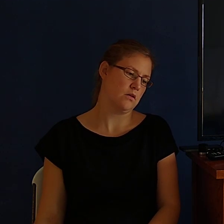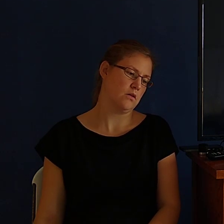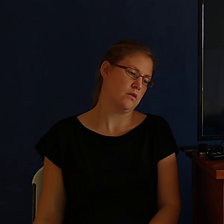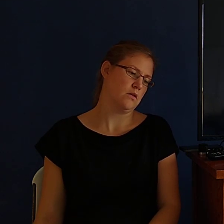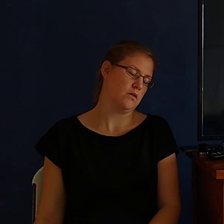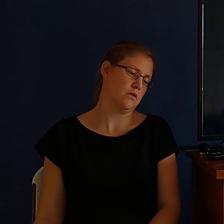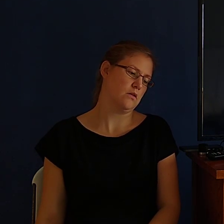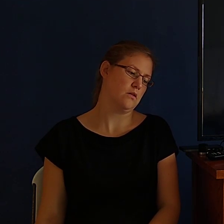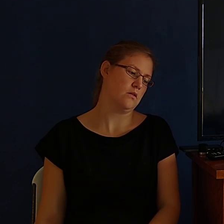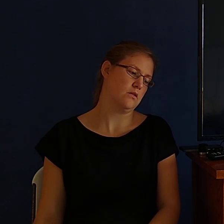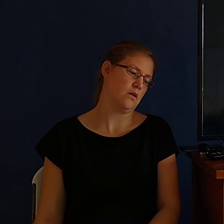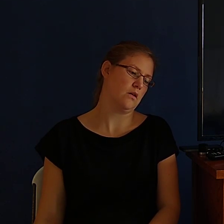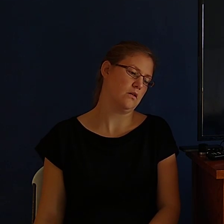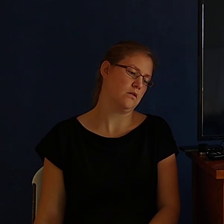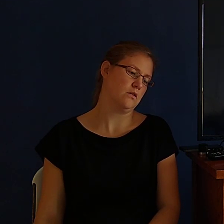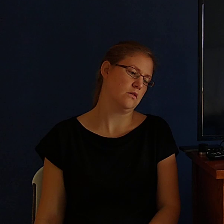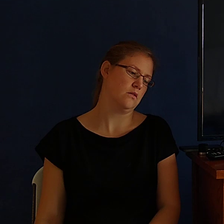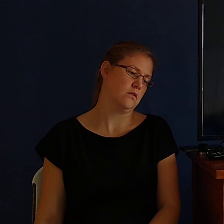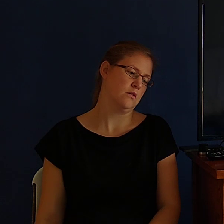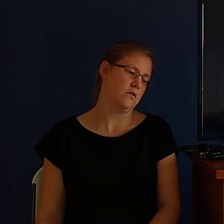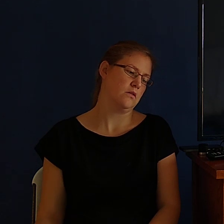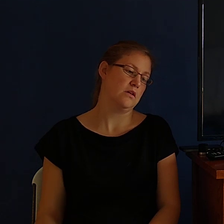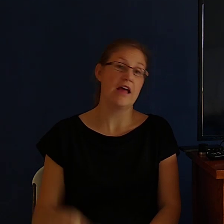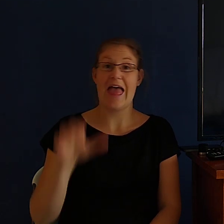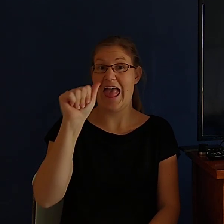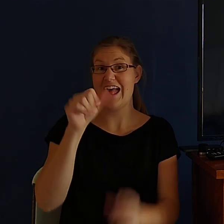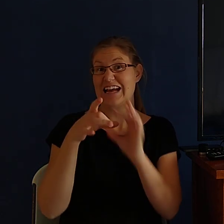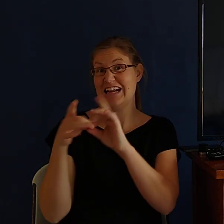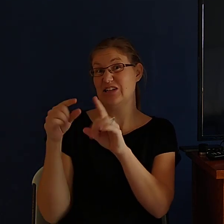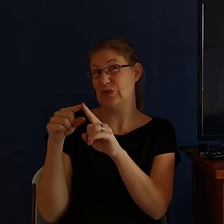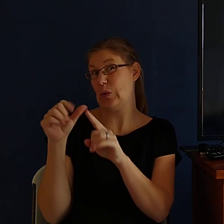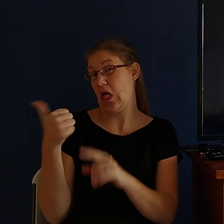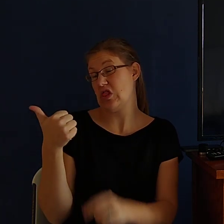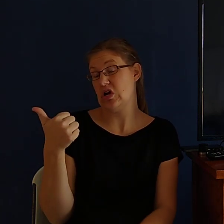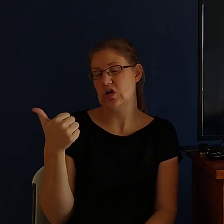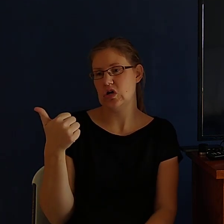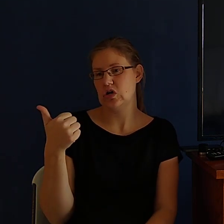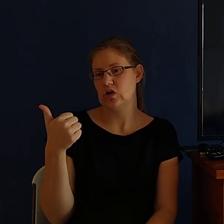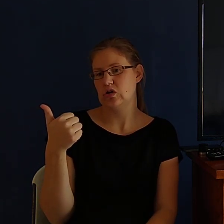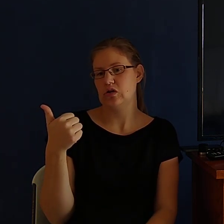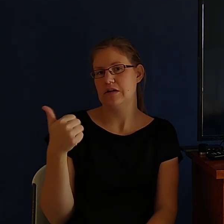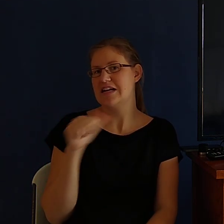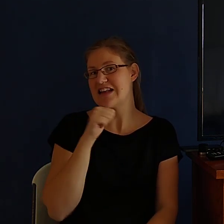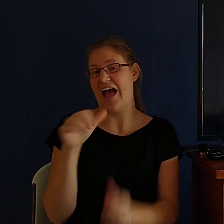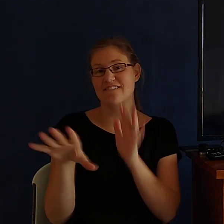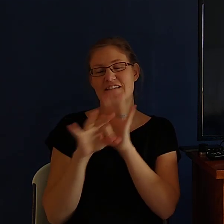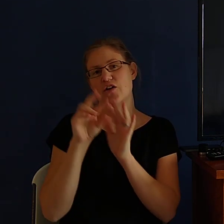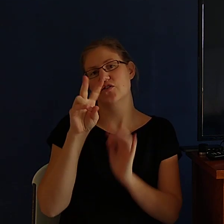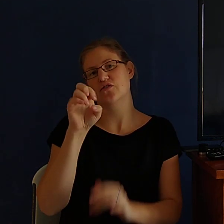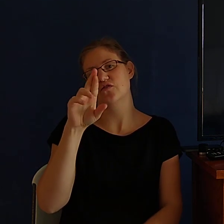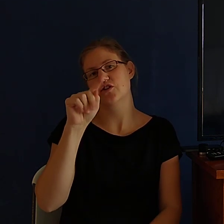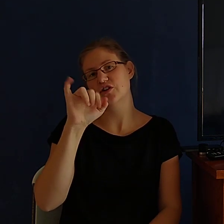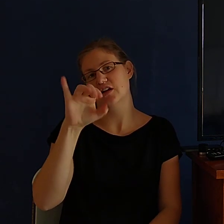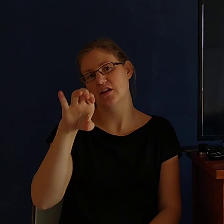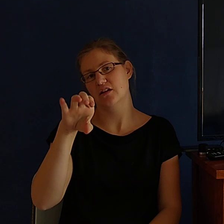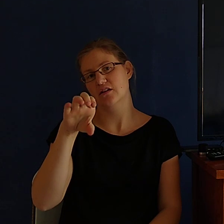Okay. Is A connected to other undiscovered vertices? It's only C. So